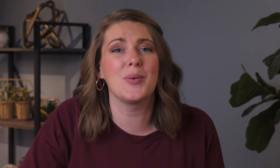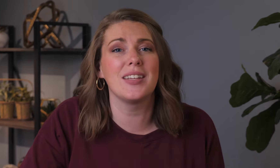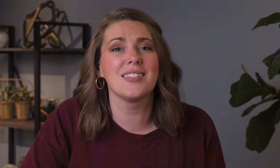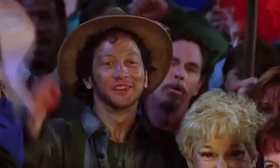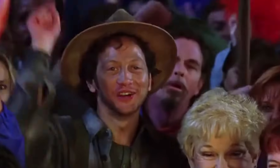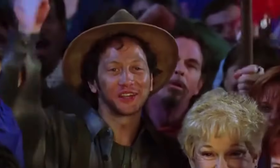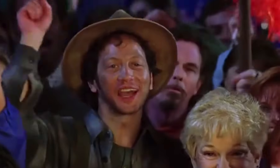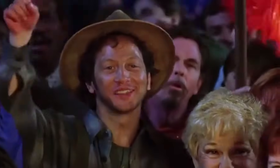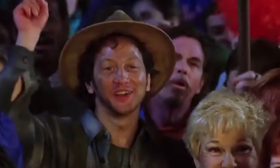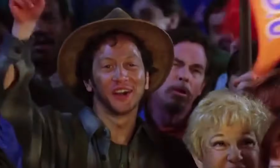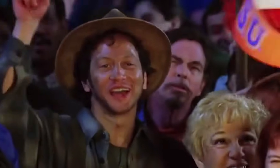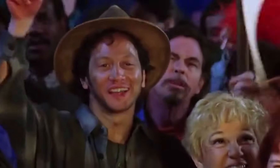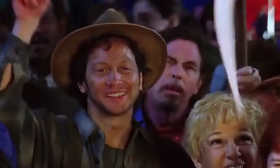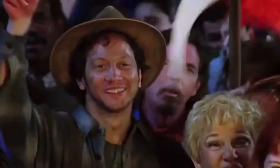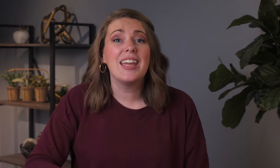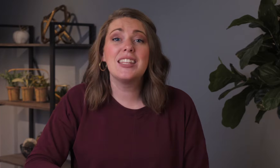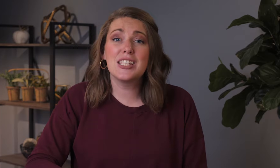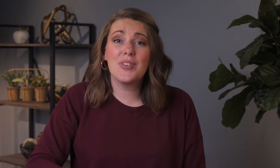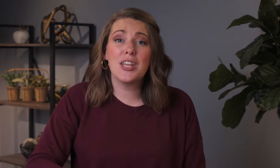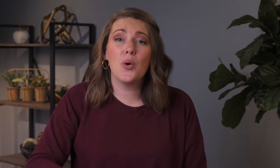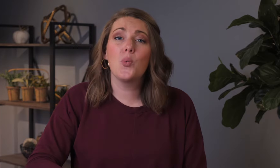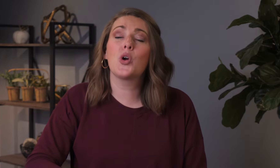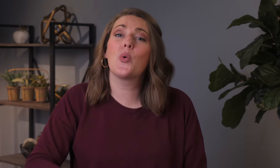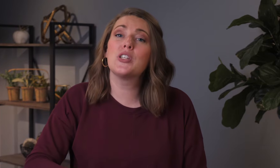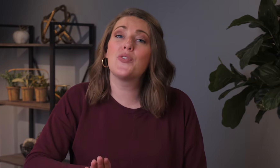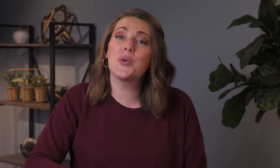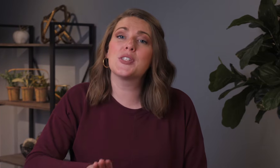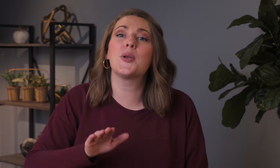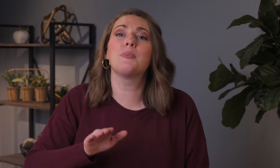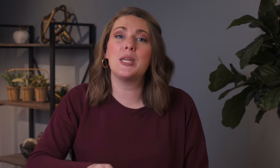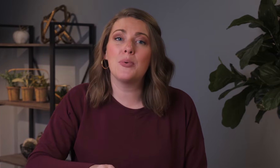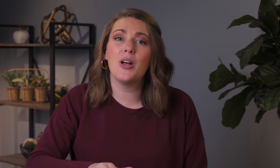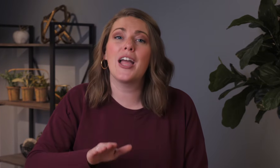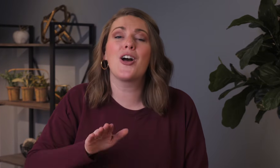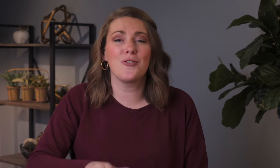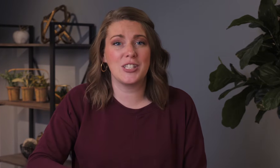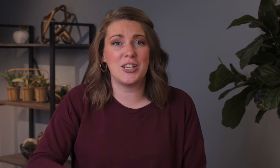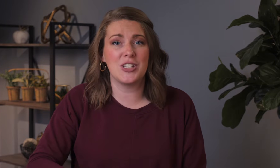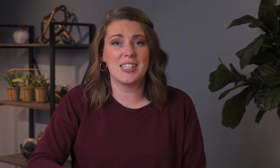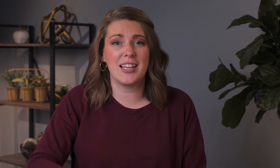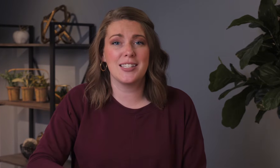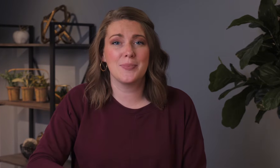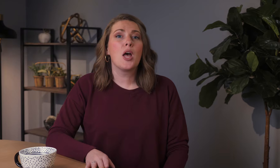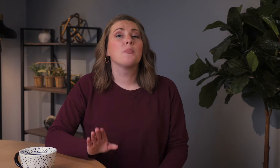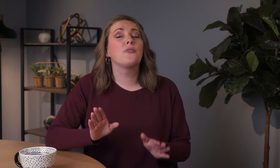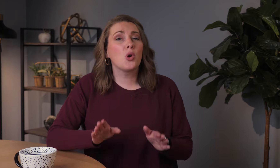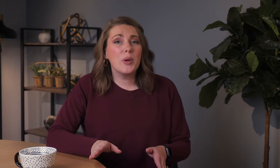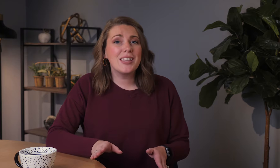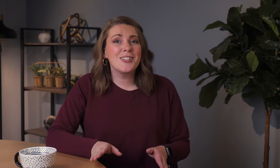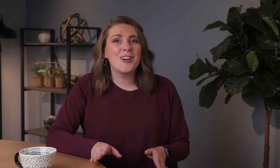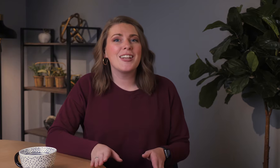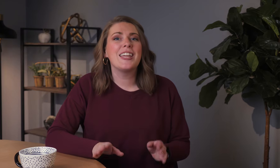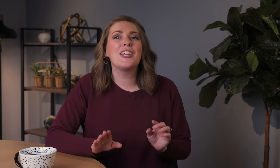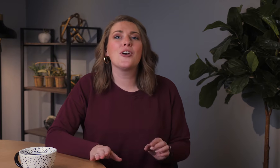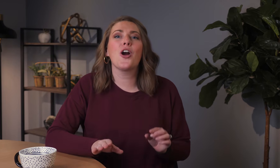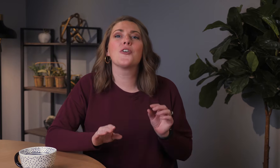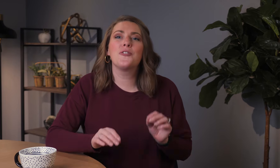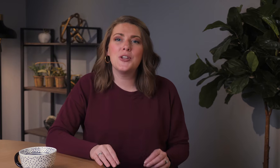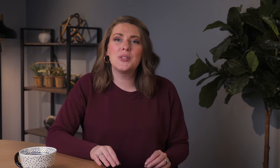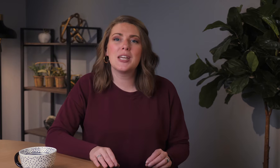it. You can do it! In this video, we're going to focus on people and conversation signs. Before we get started, here are a few tips